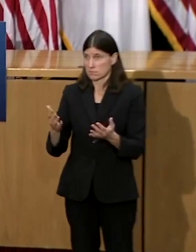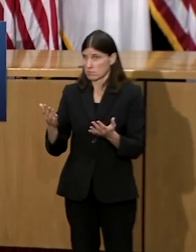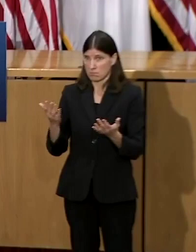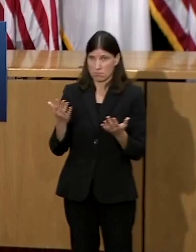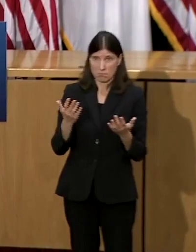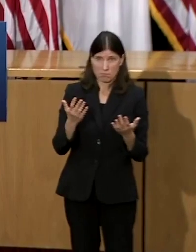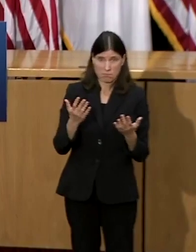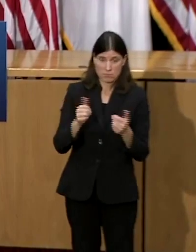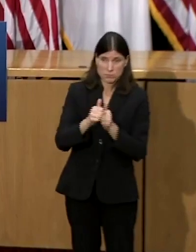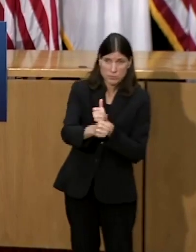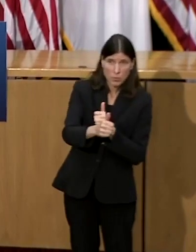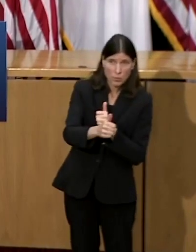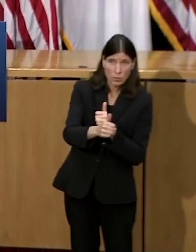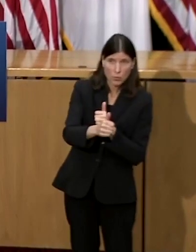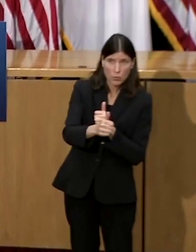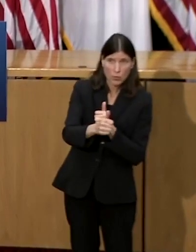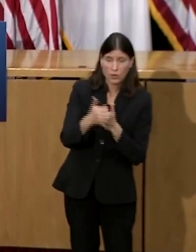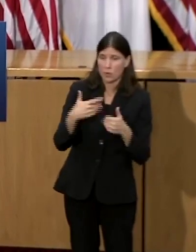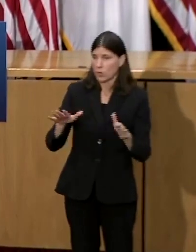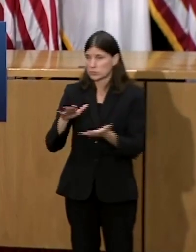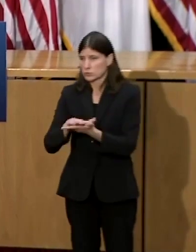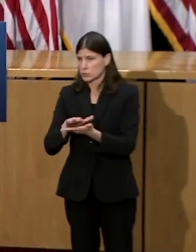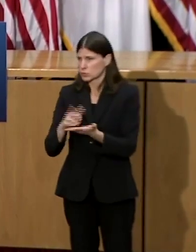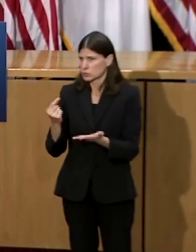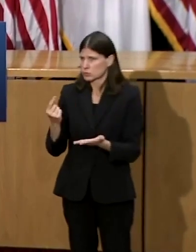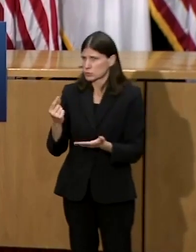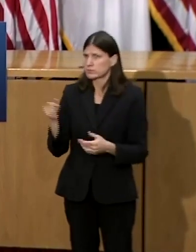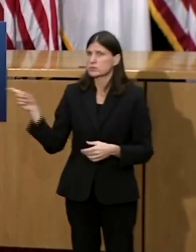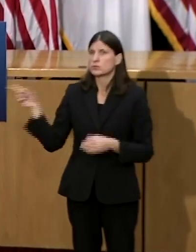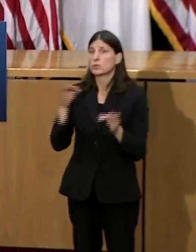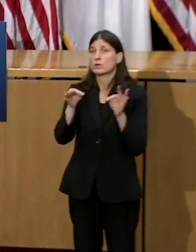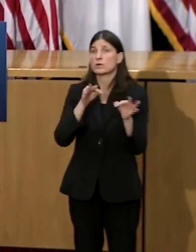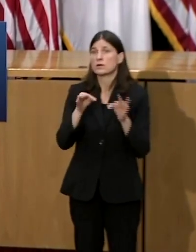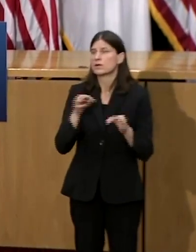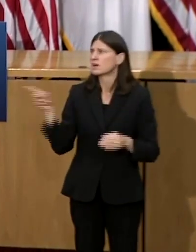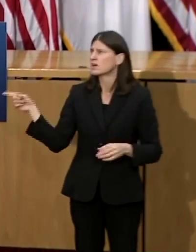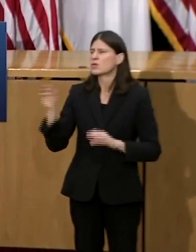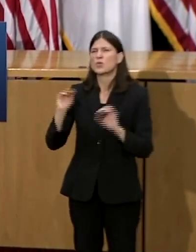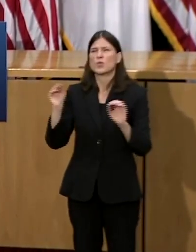track record in the past, we'll address when we feel that people aren't following state guidance.